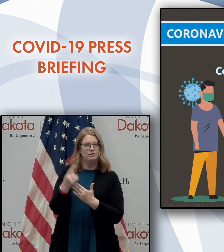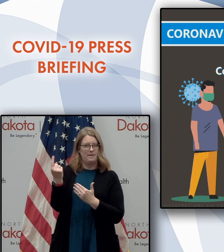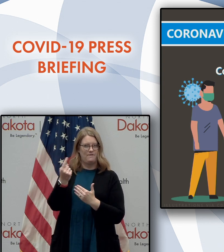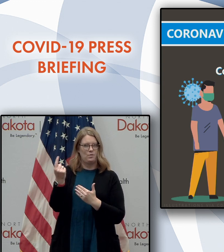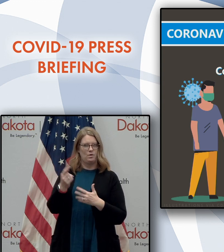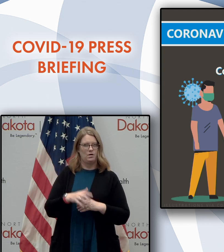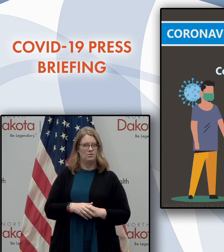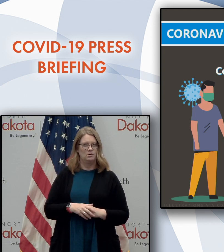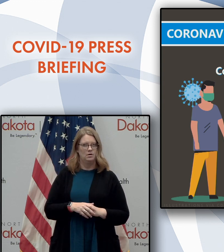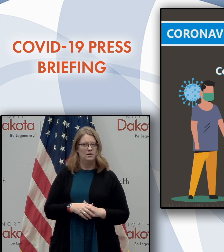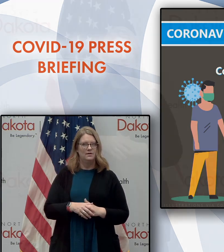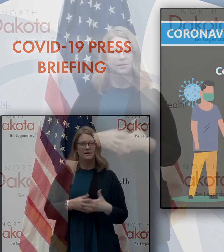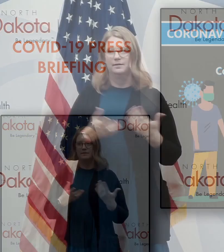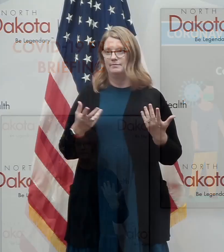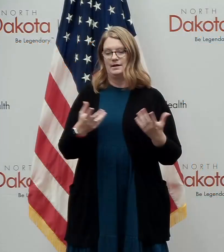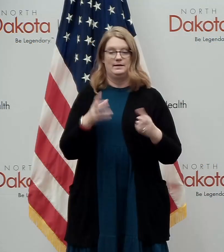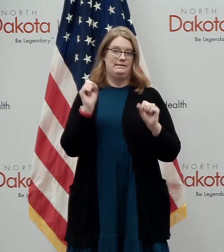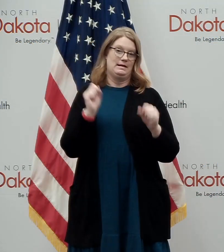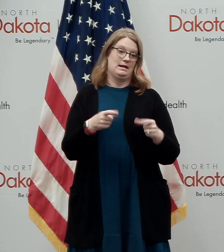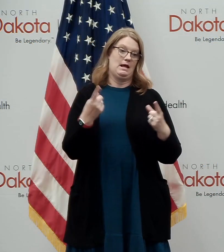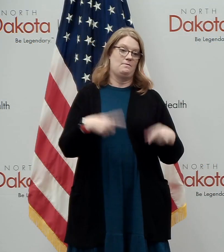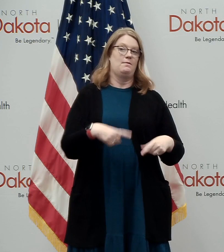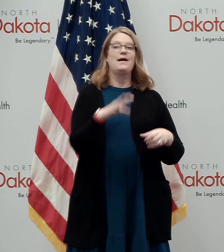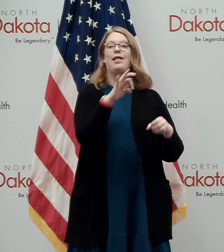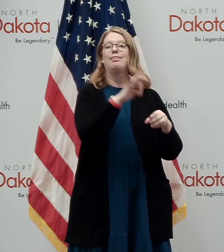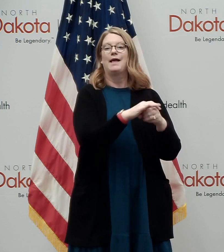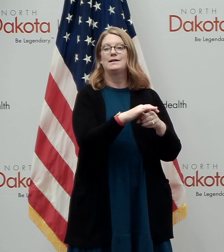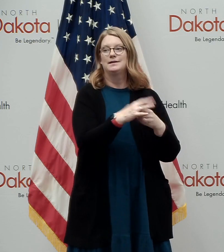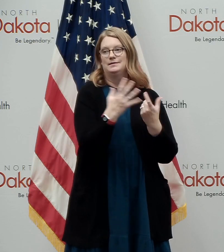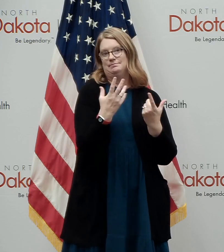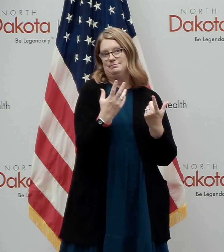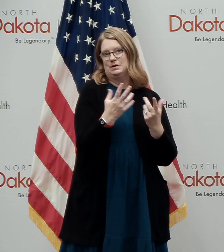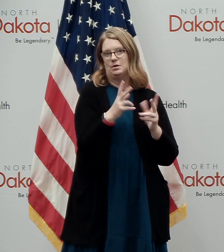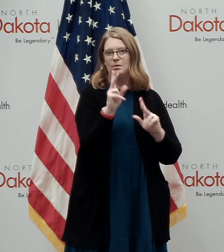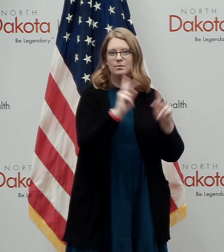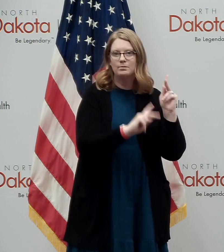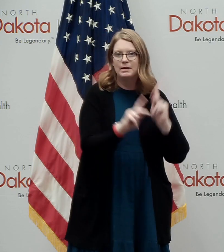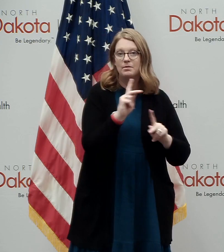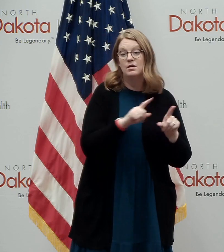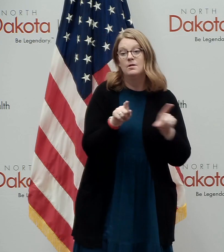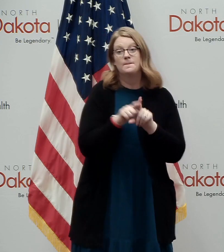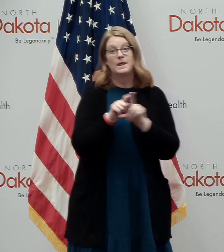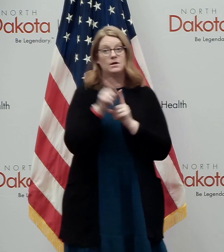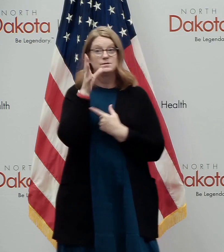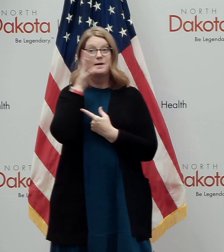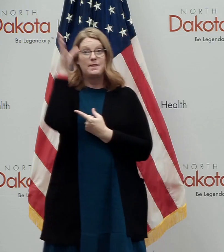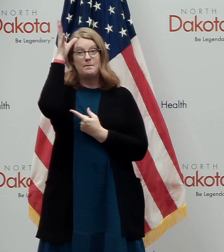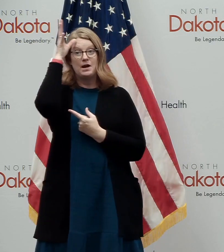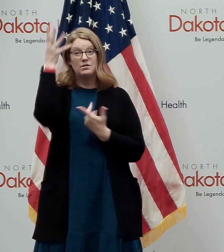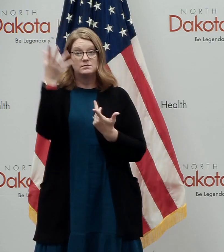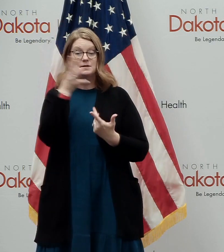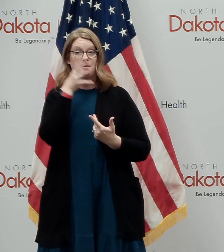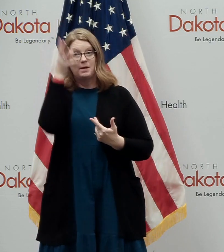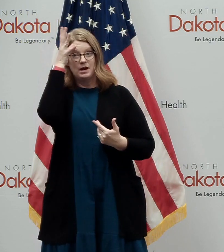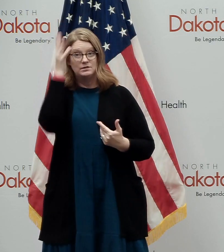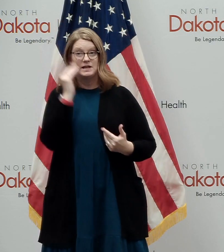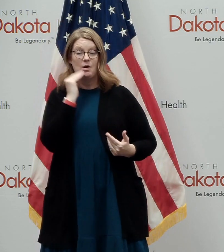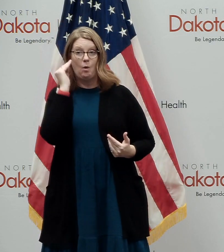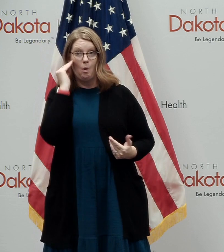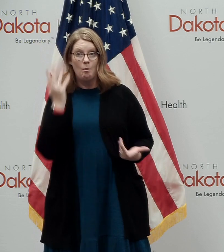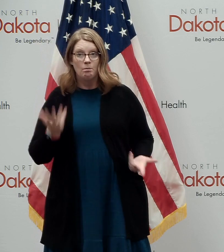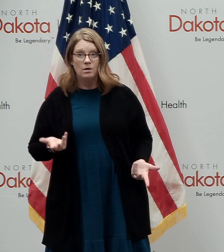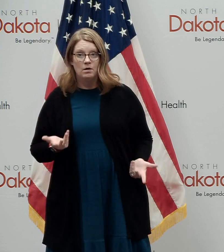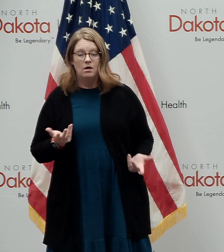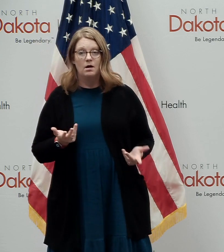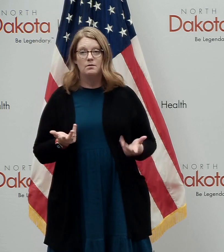And that leadership can occur by elected officials, but it can also occur by the parents that are at home. It can